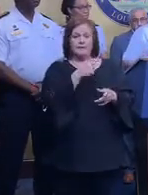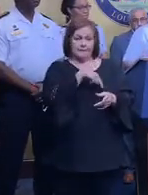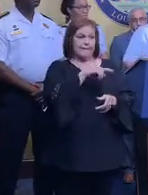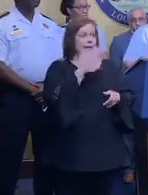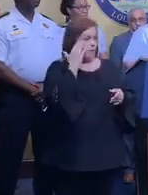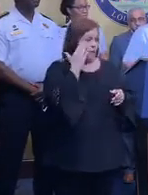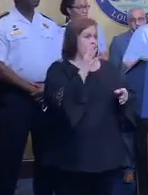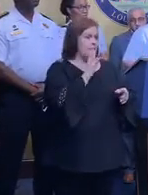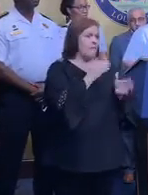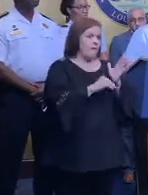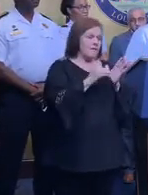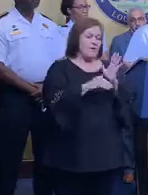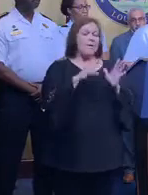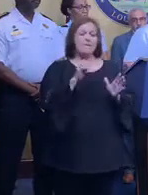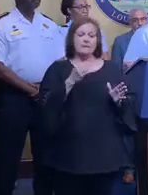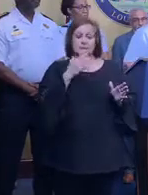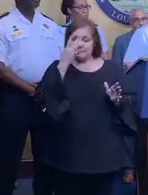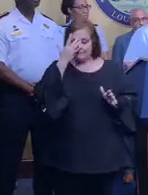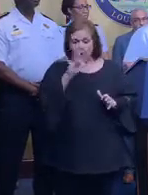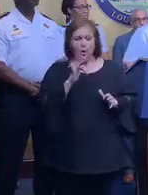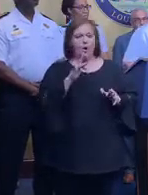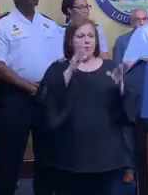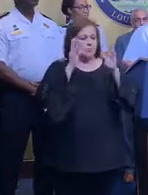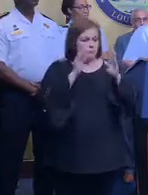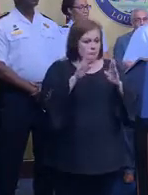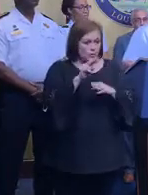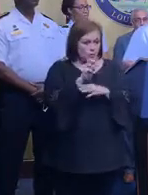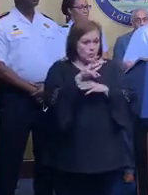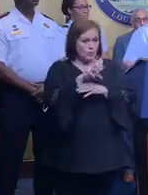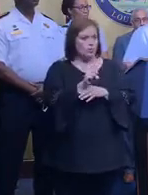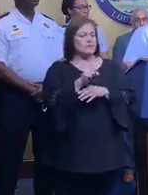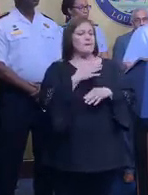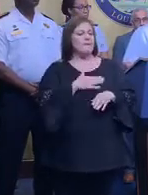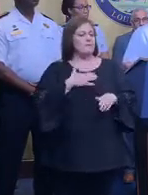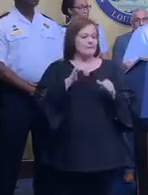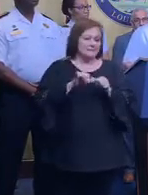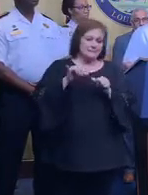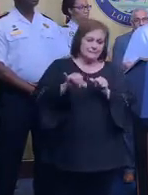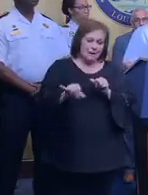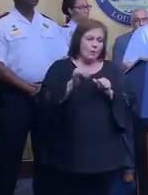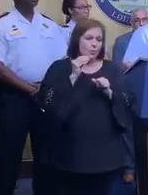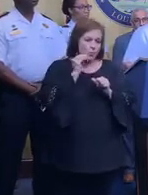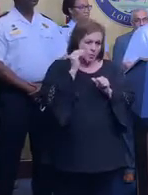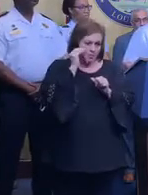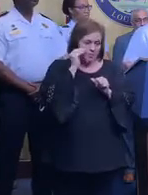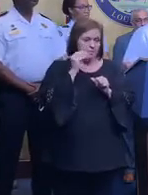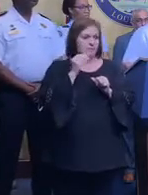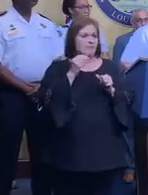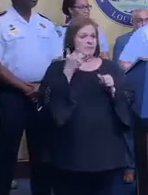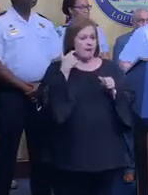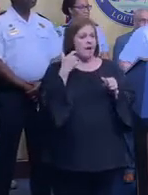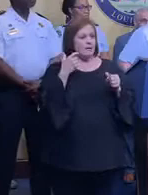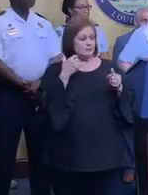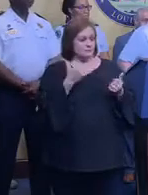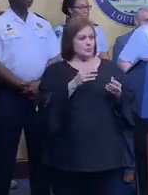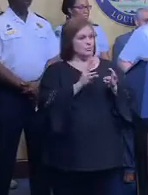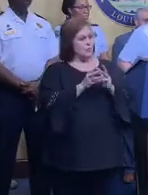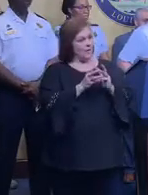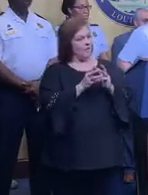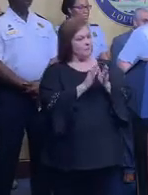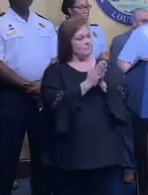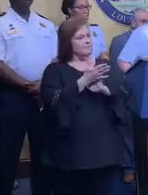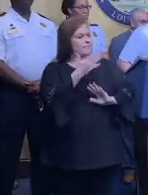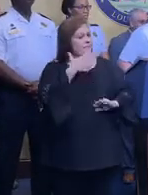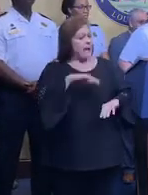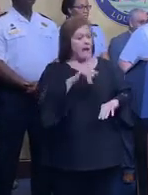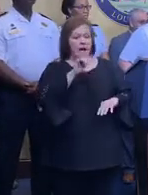reiterating, please be smart, stay tuned to the news, and stay inside as these weather events start to affect us.